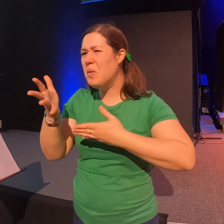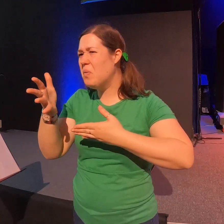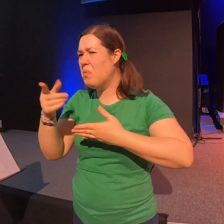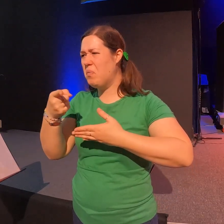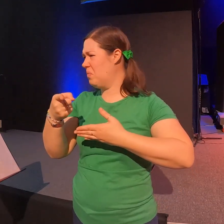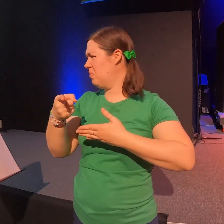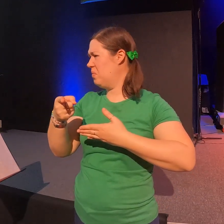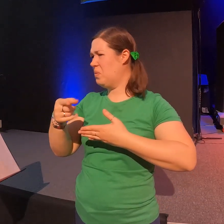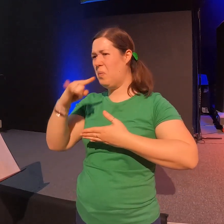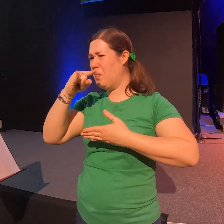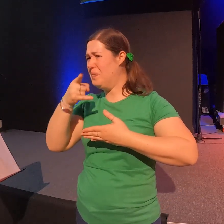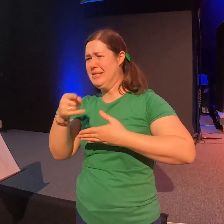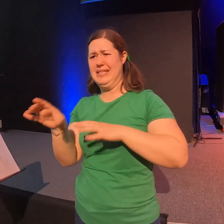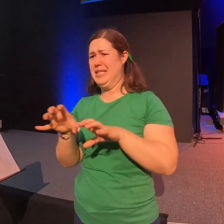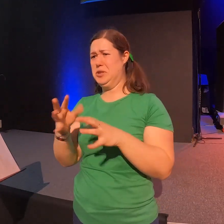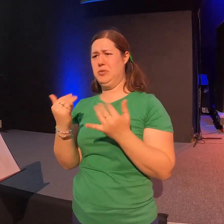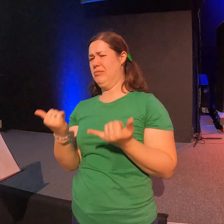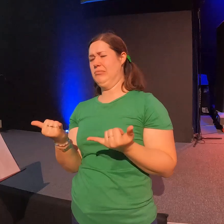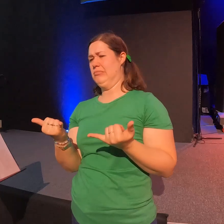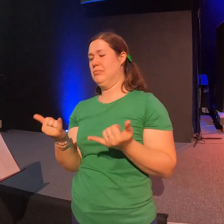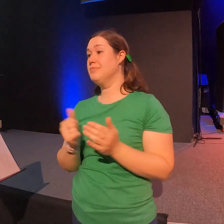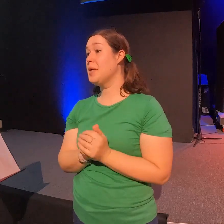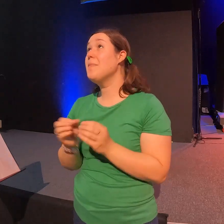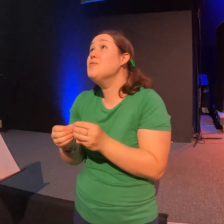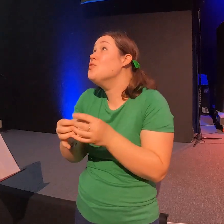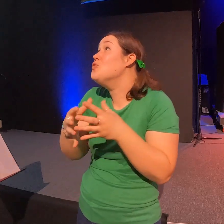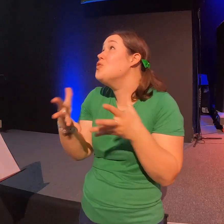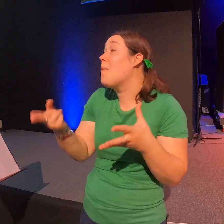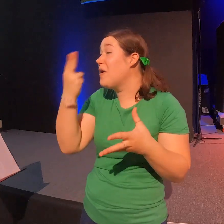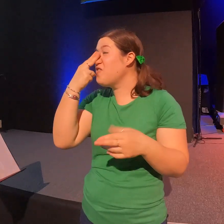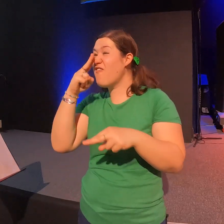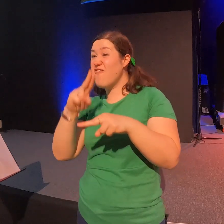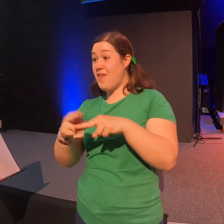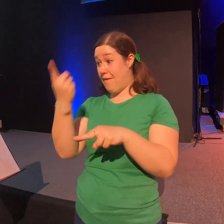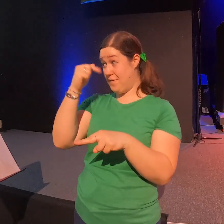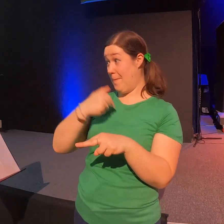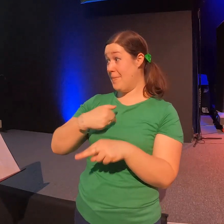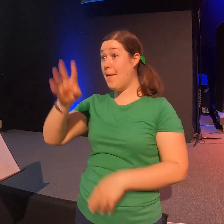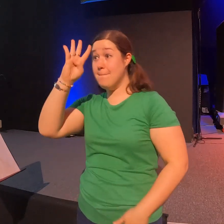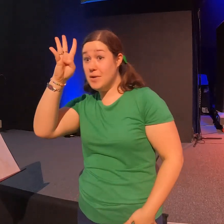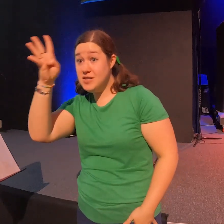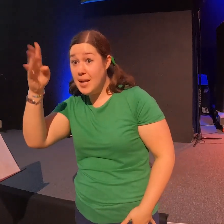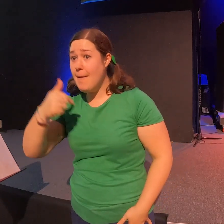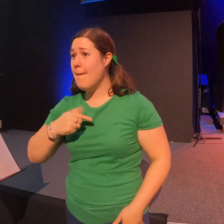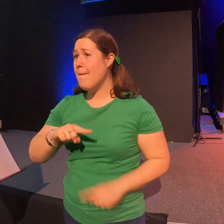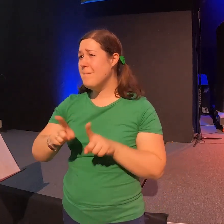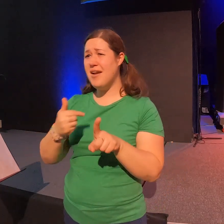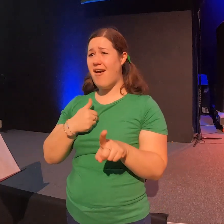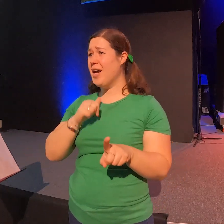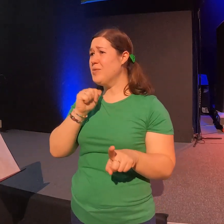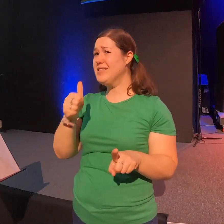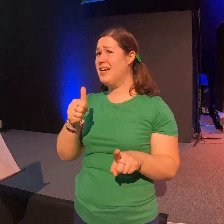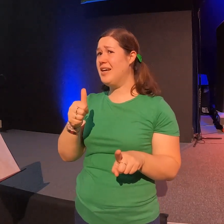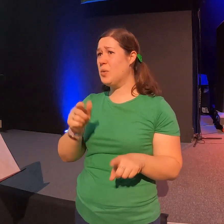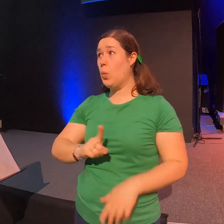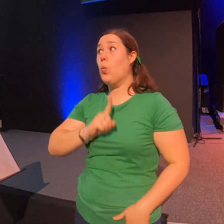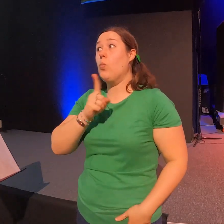It was so much fun. It was so much fun pretending, but I wasn't playing baseball.